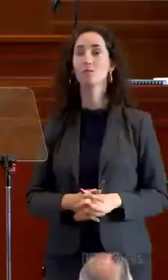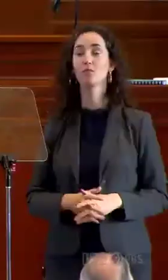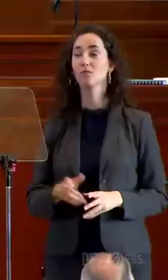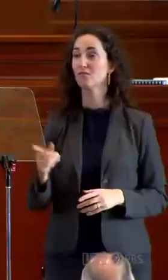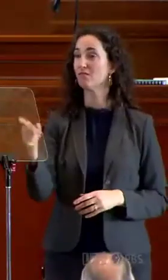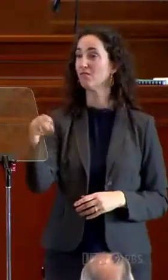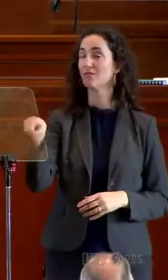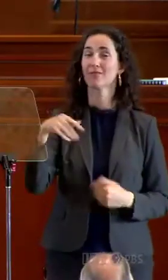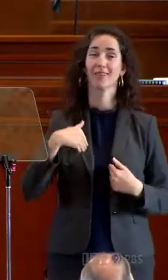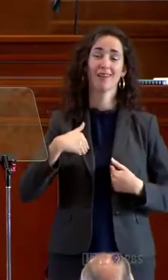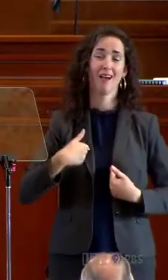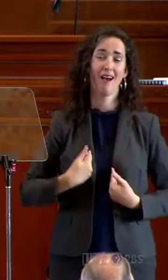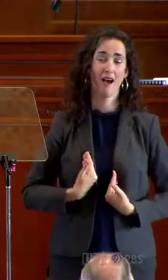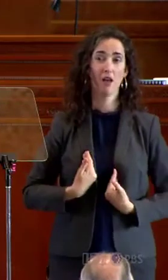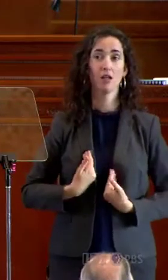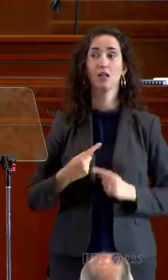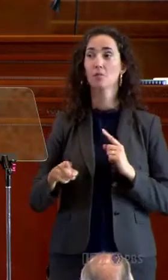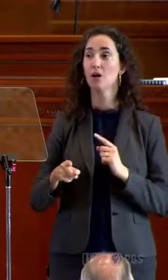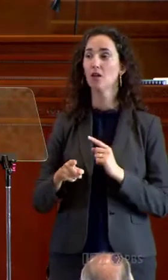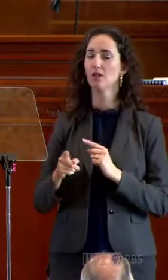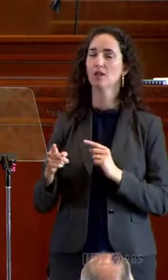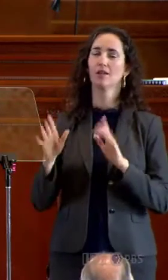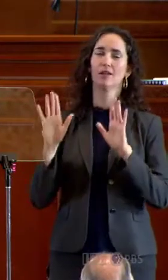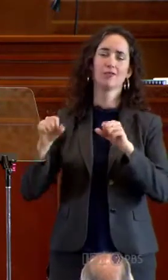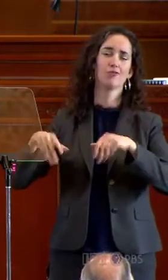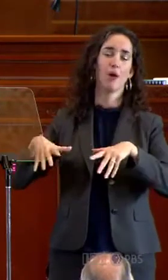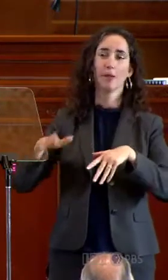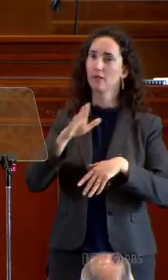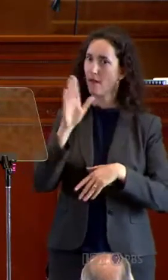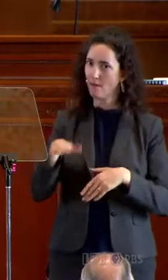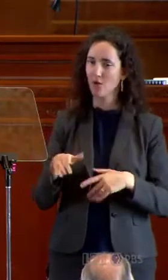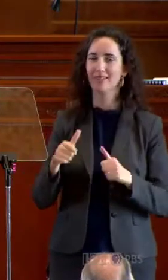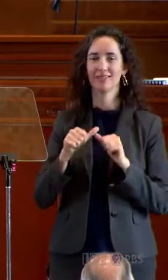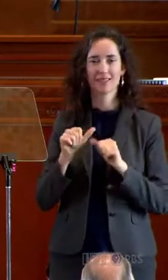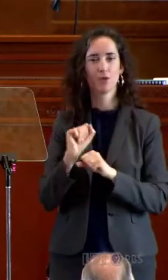They may be weary, but they never wavered in their efforts to save lives.